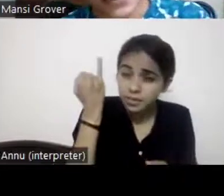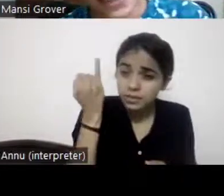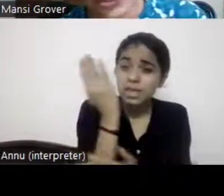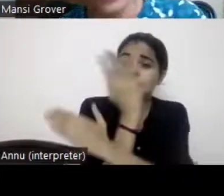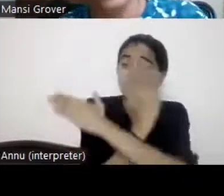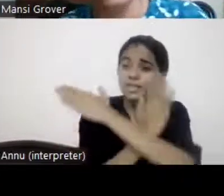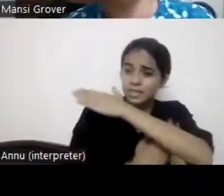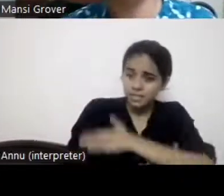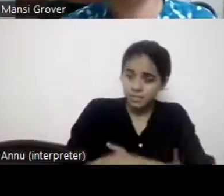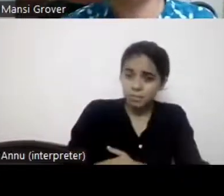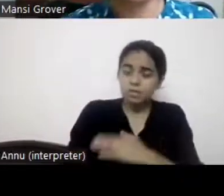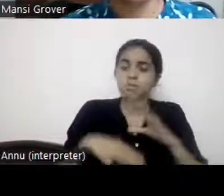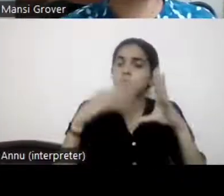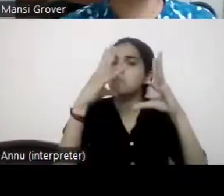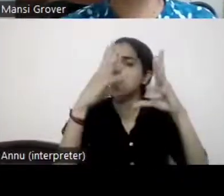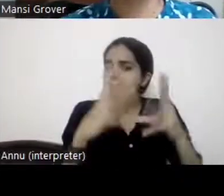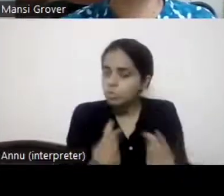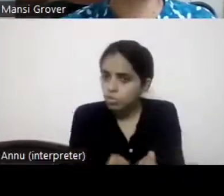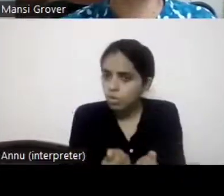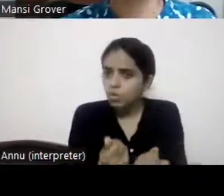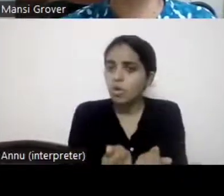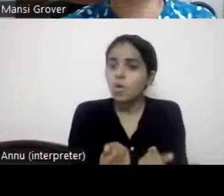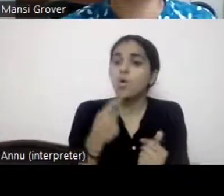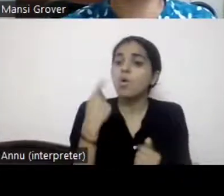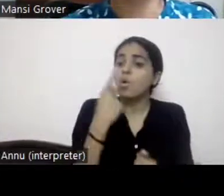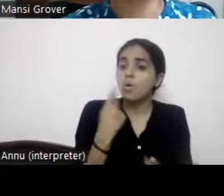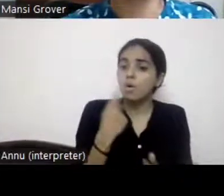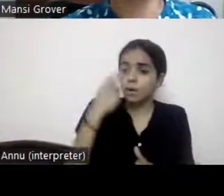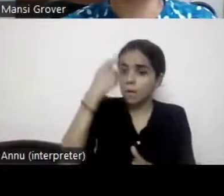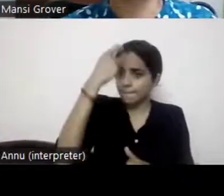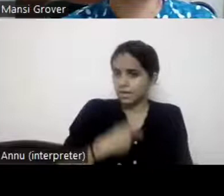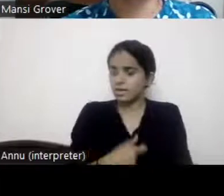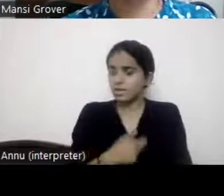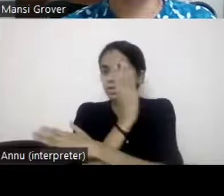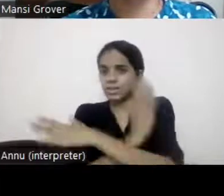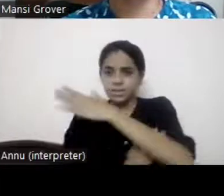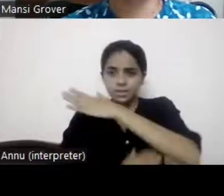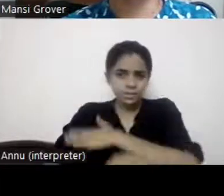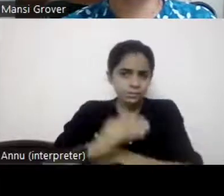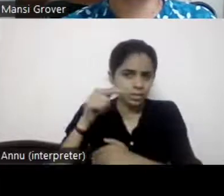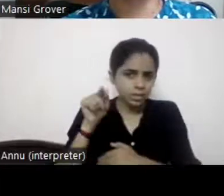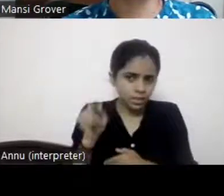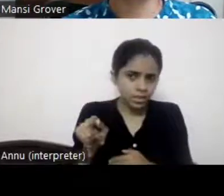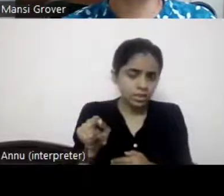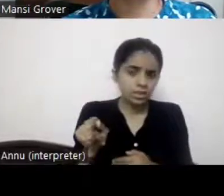disability getting cured, or a person who has a disability,